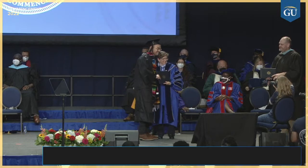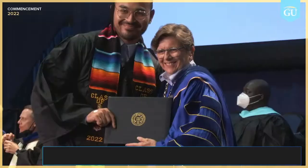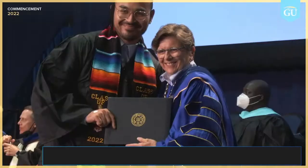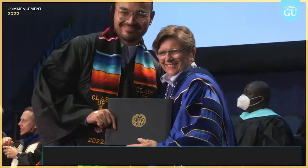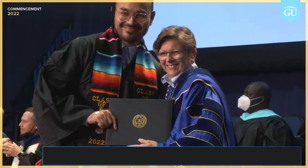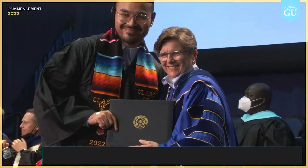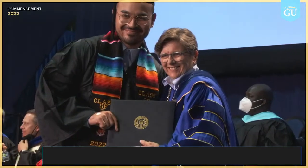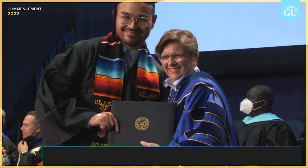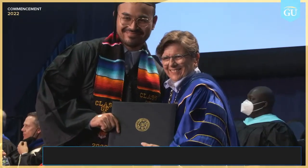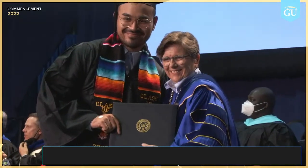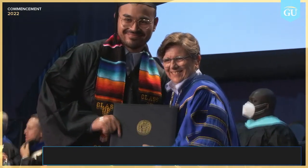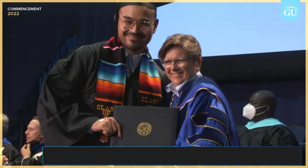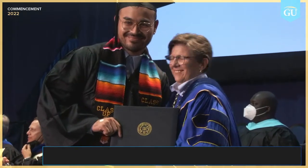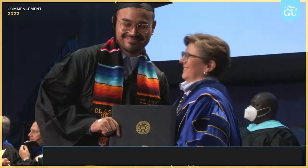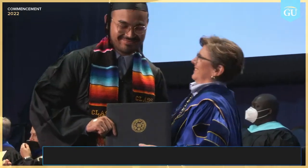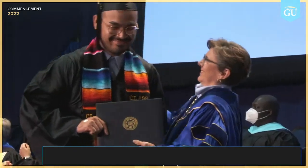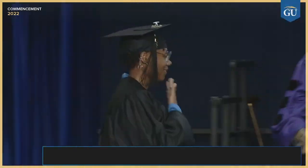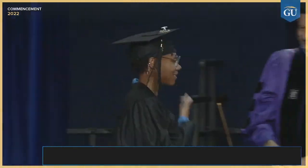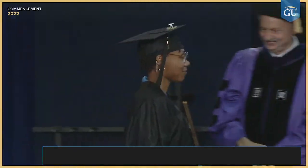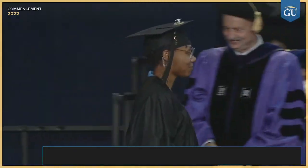Malika Freeman, Bachelor of Arts.